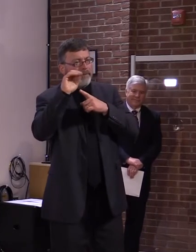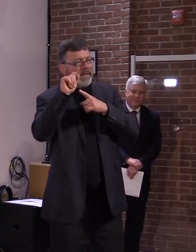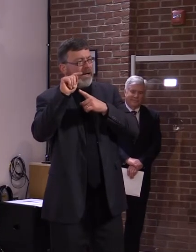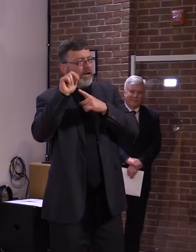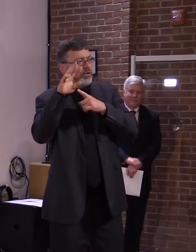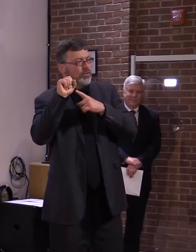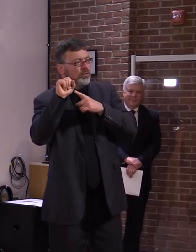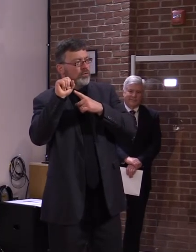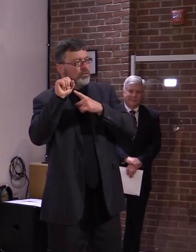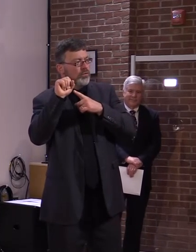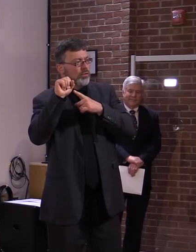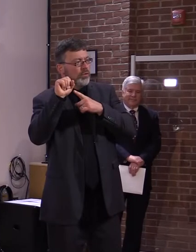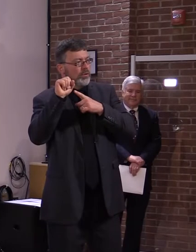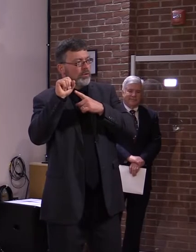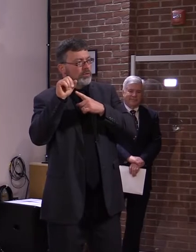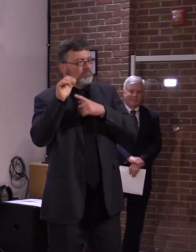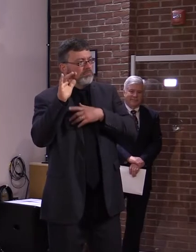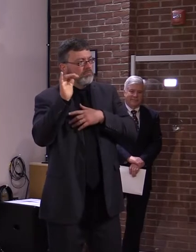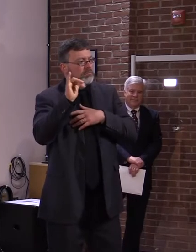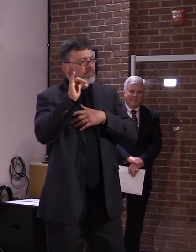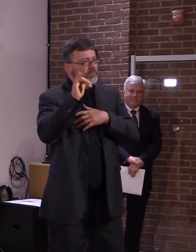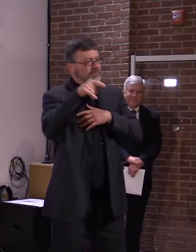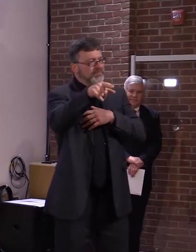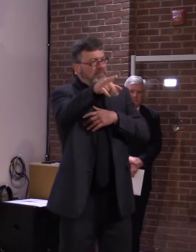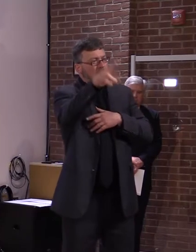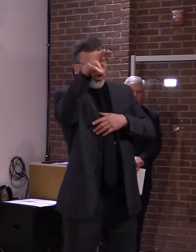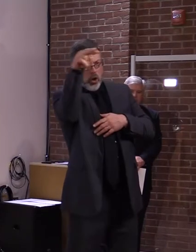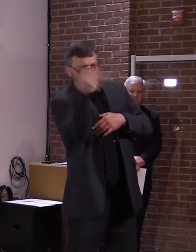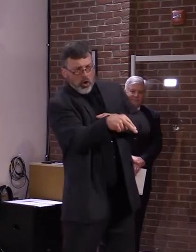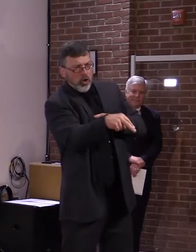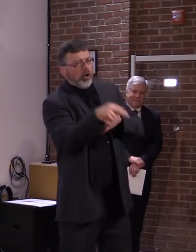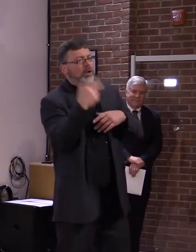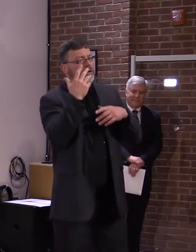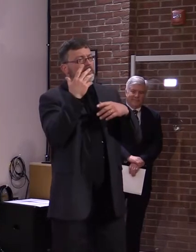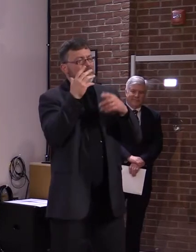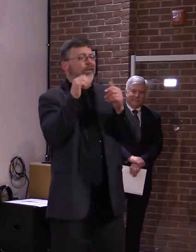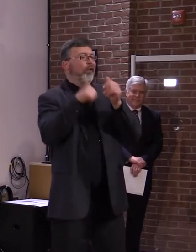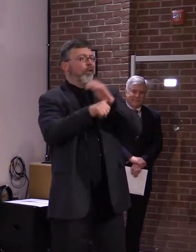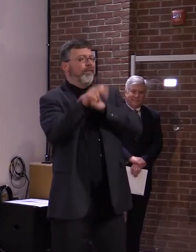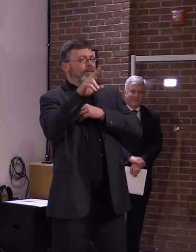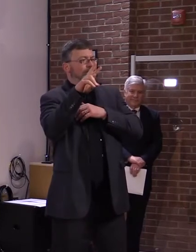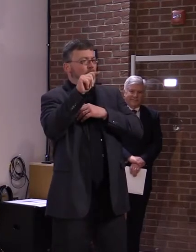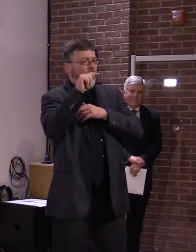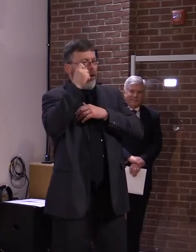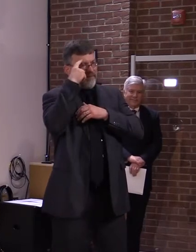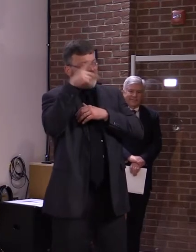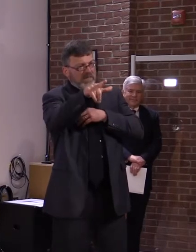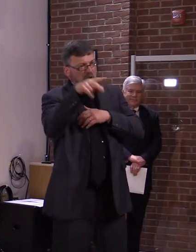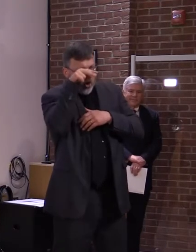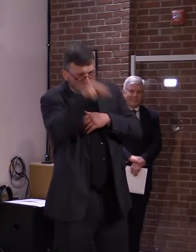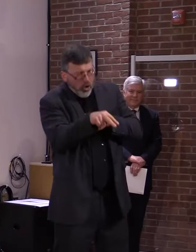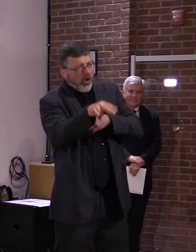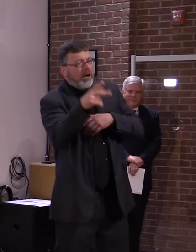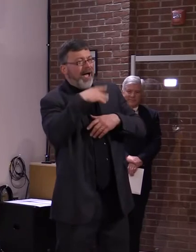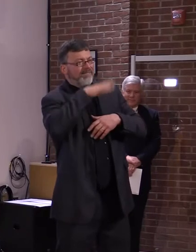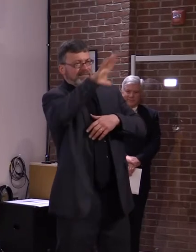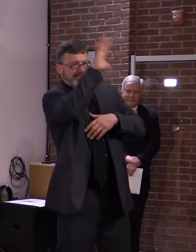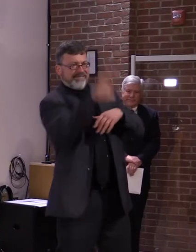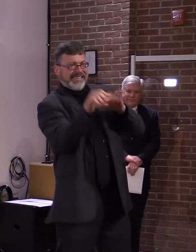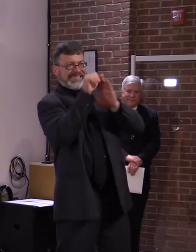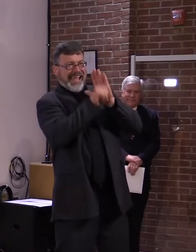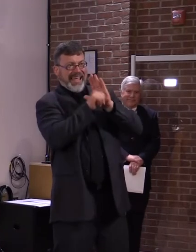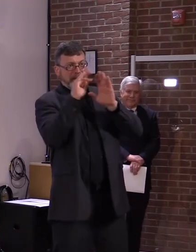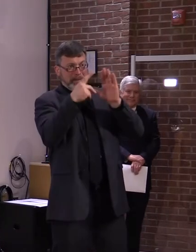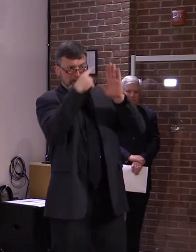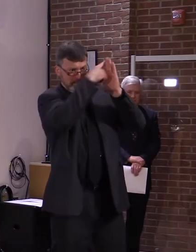and if we are aware of that, that's indicated on our site as well. We also have a link on the site for parents or families or youth